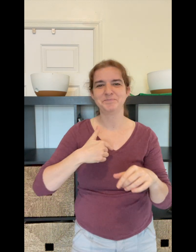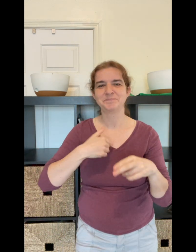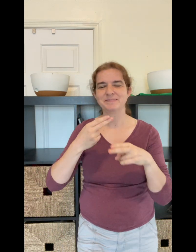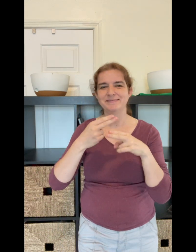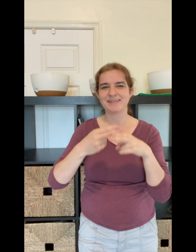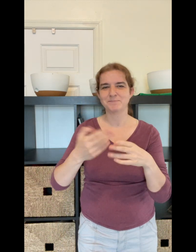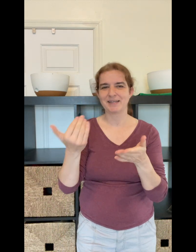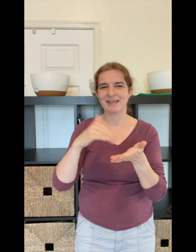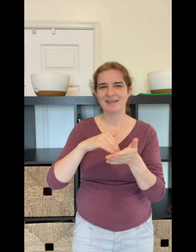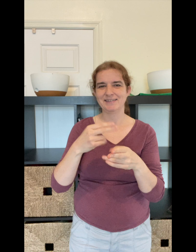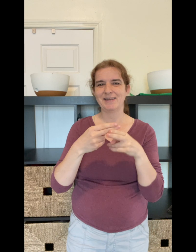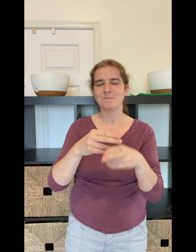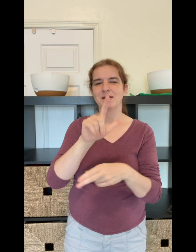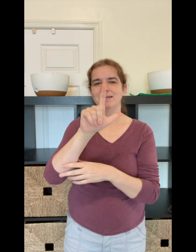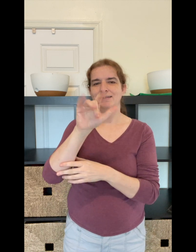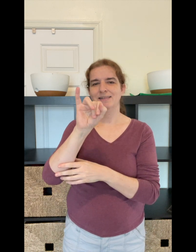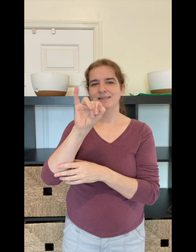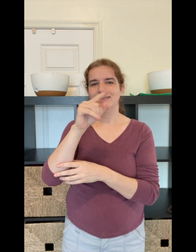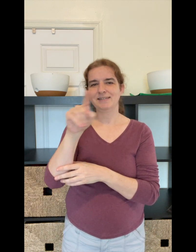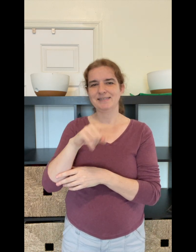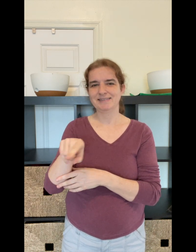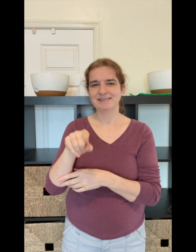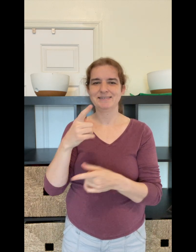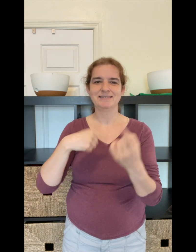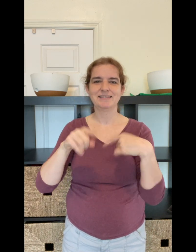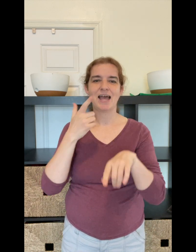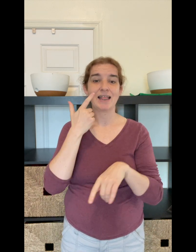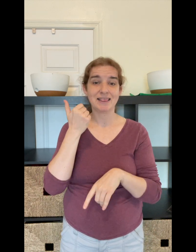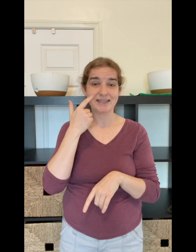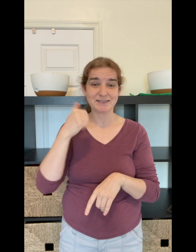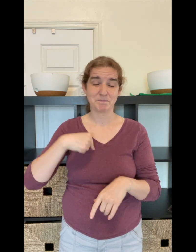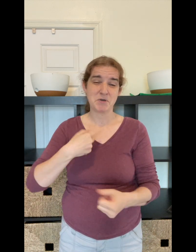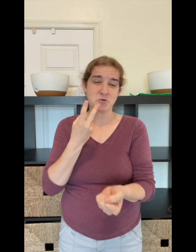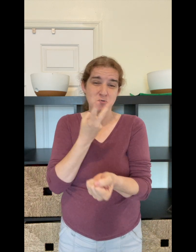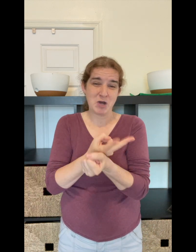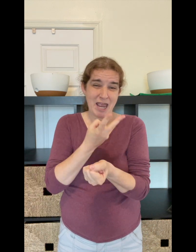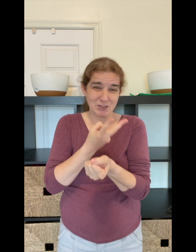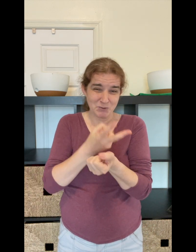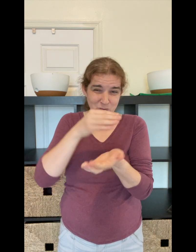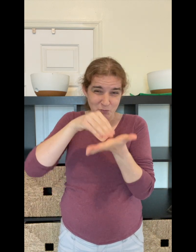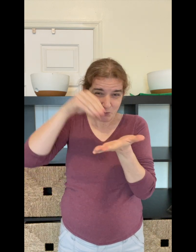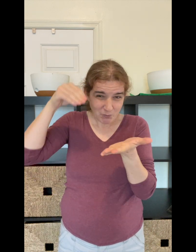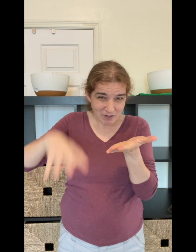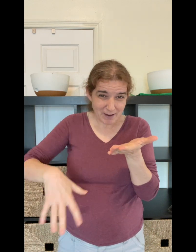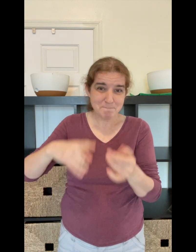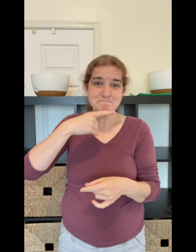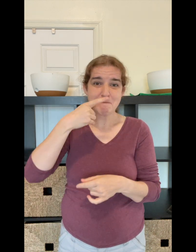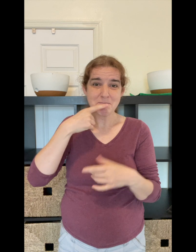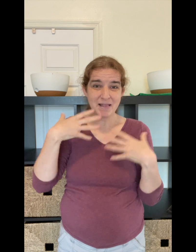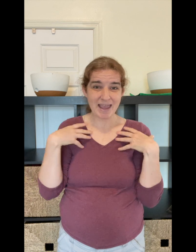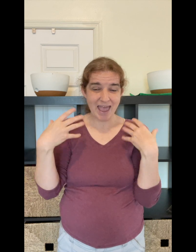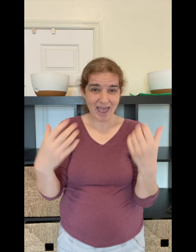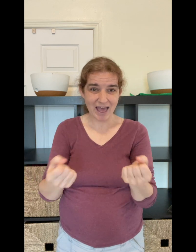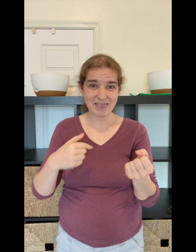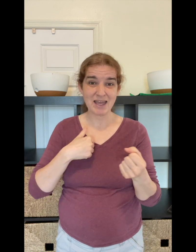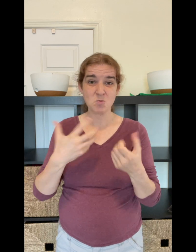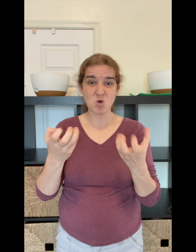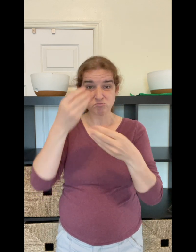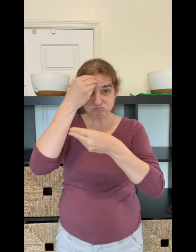you. My name is Liz, signed like this, Liz. I am a graduate student in public